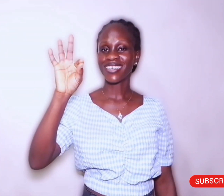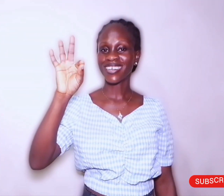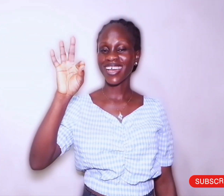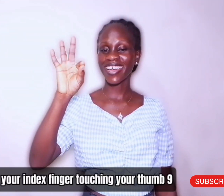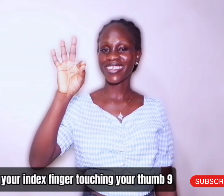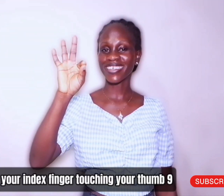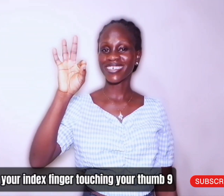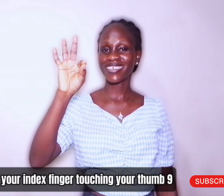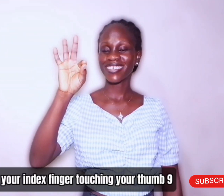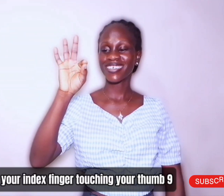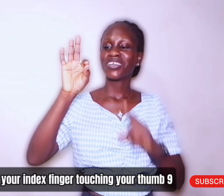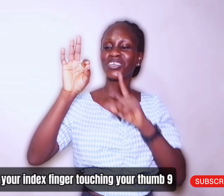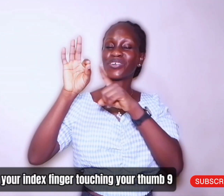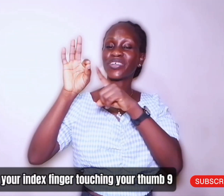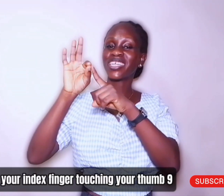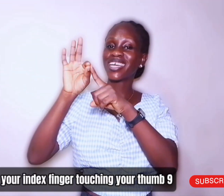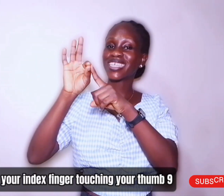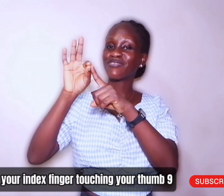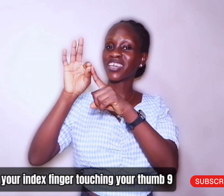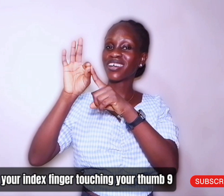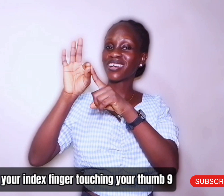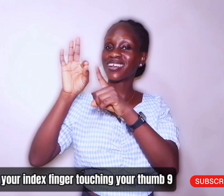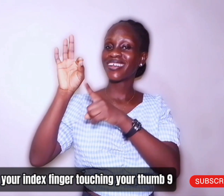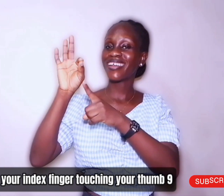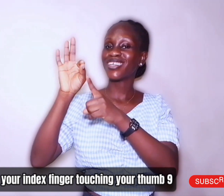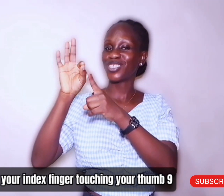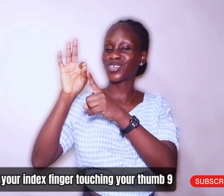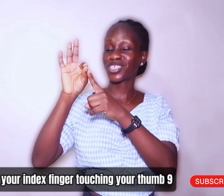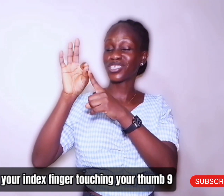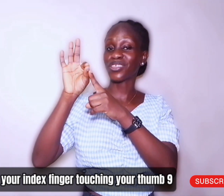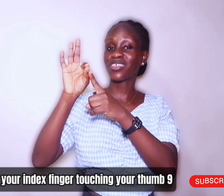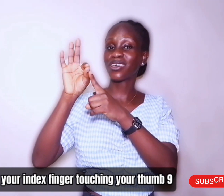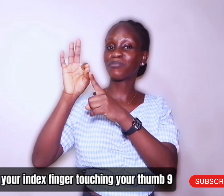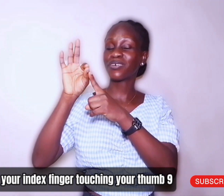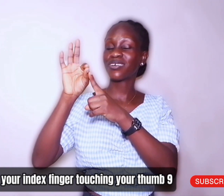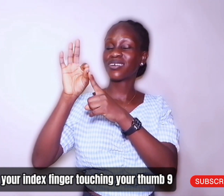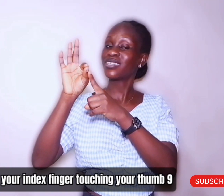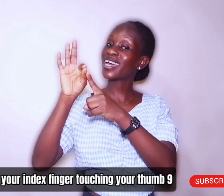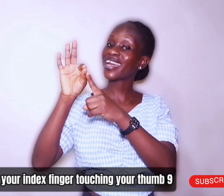9. Your index finger touching your thumb. 9.